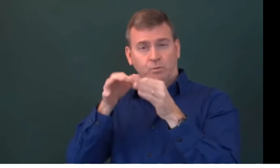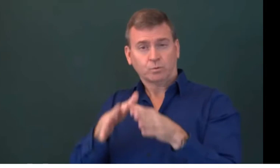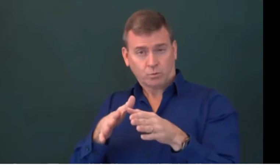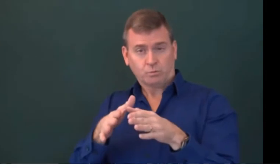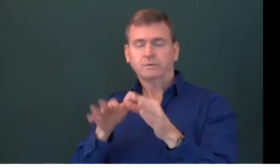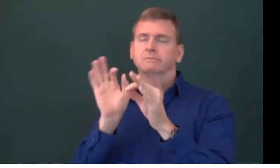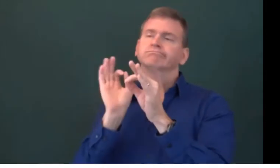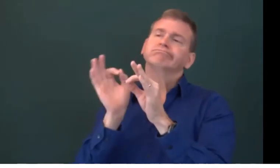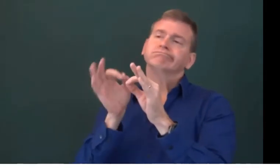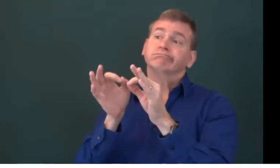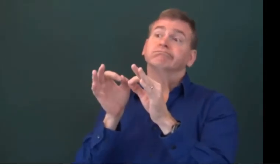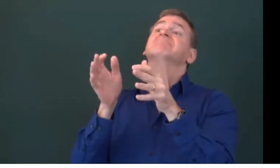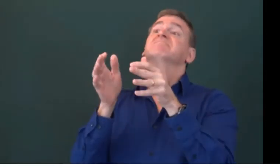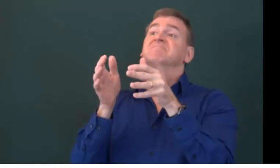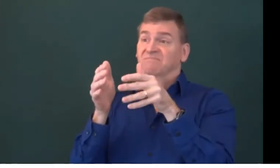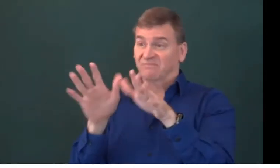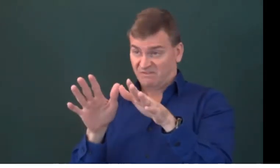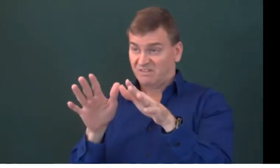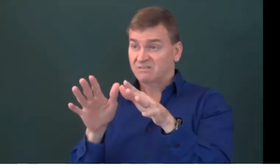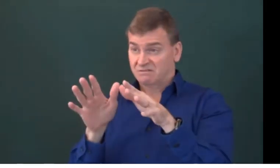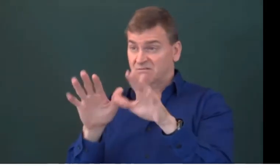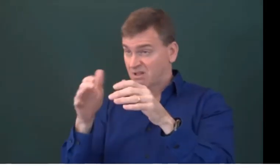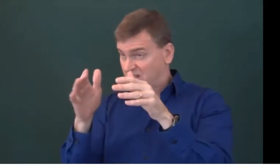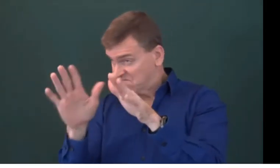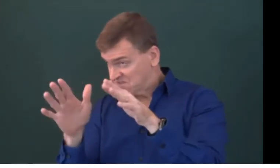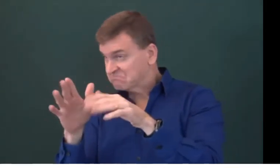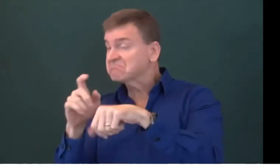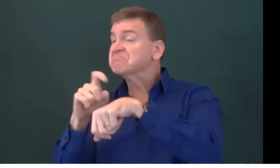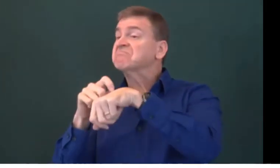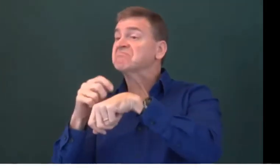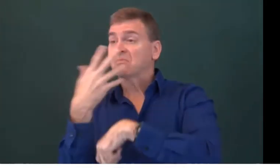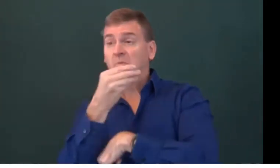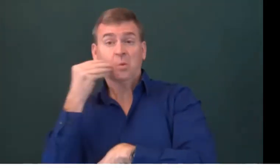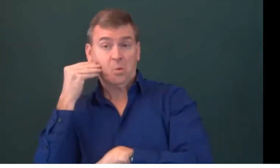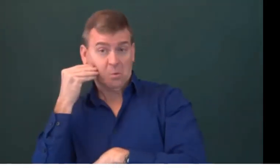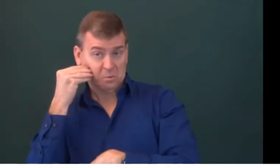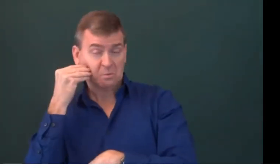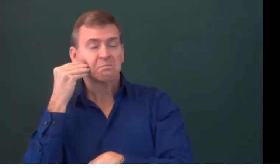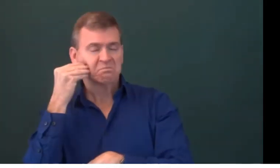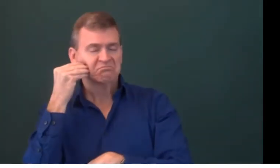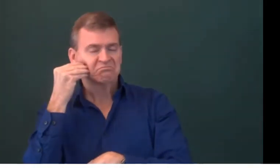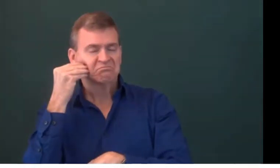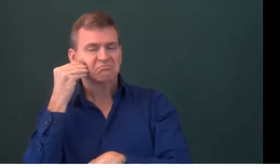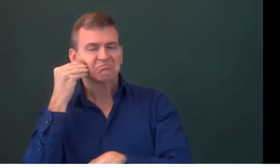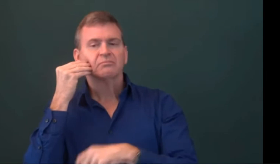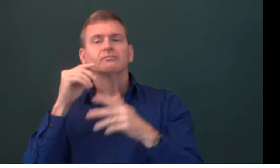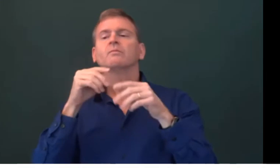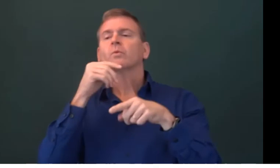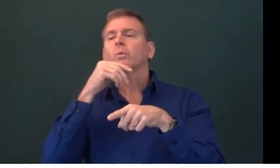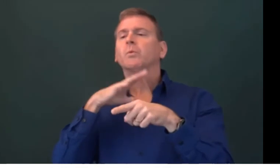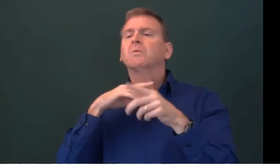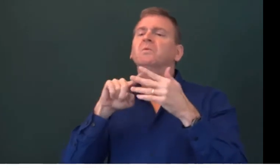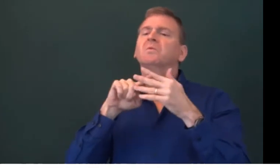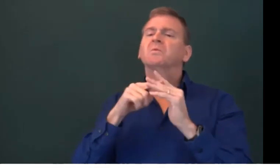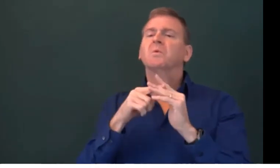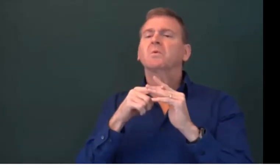The next story is about a female interpreter interpreting at a university. She was interpreting for a class. When the class